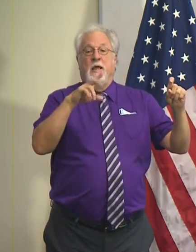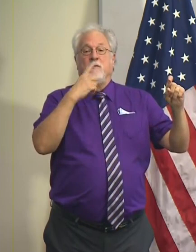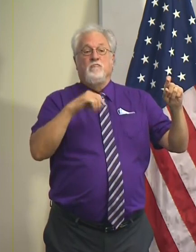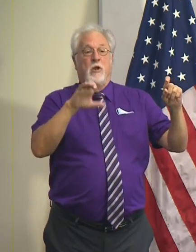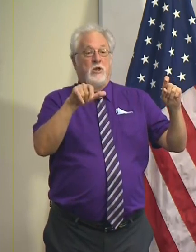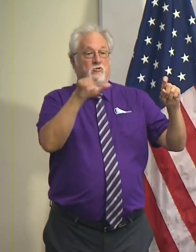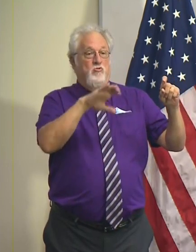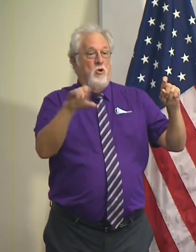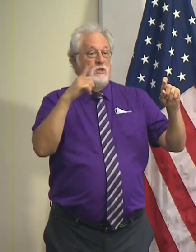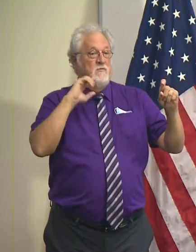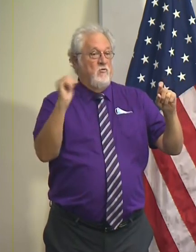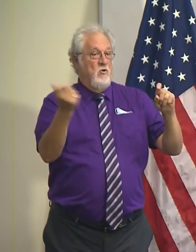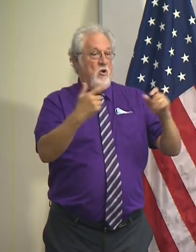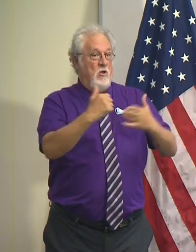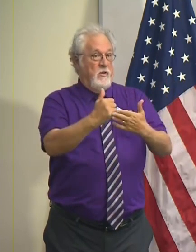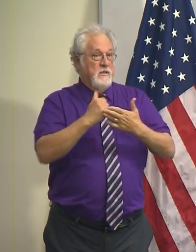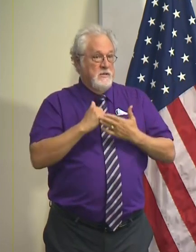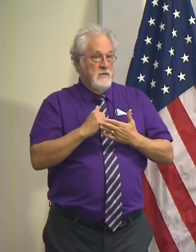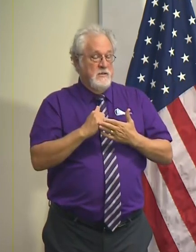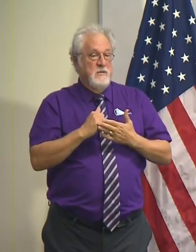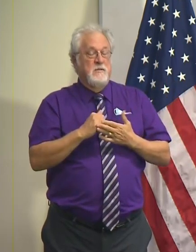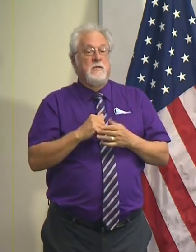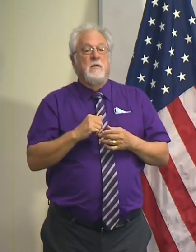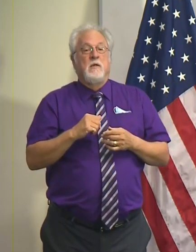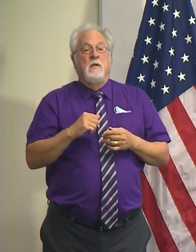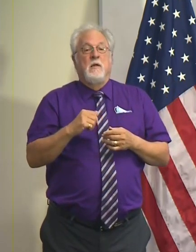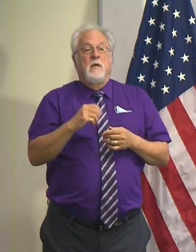Red Cross for all the assistance that's being provided.